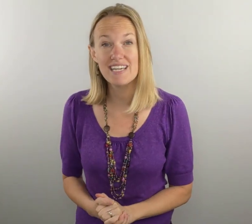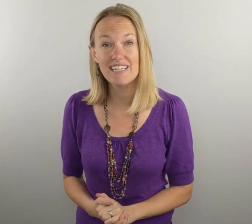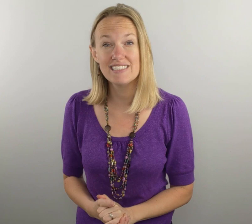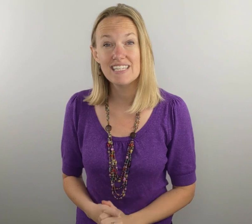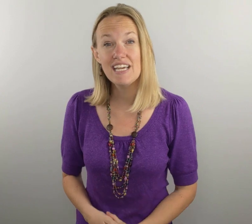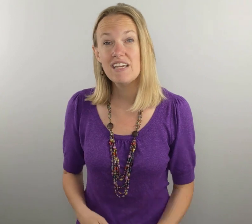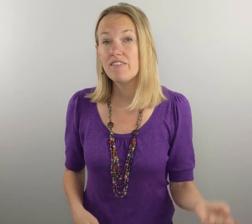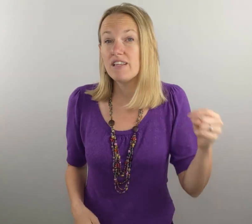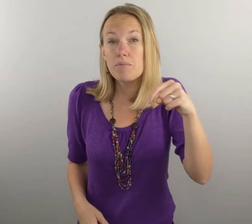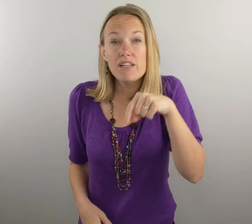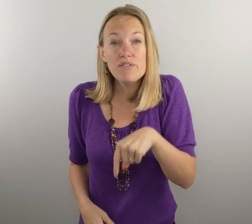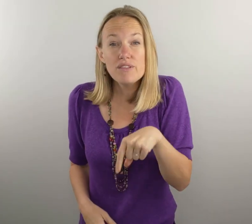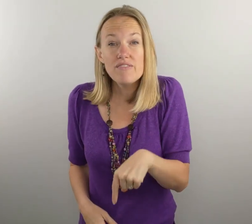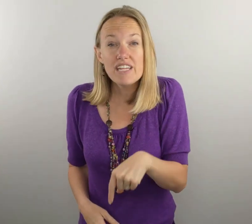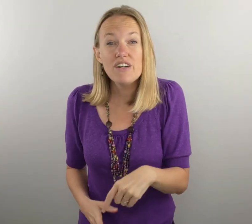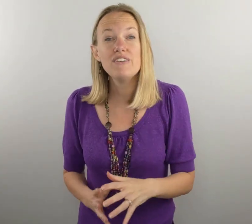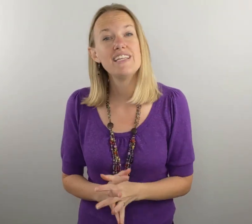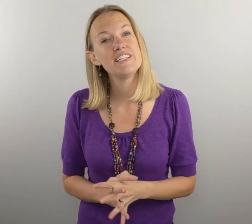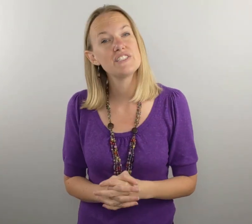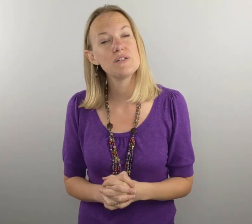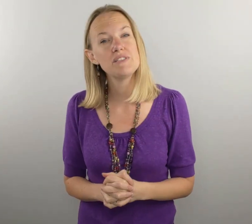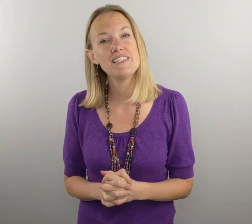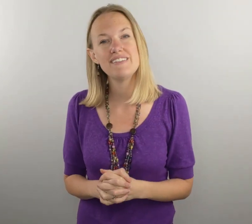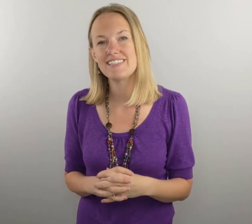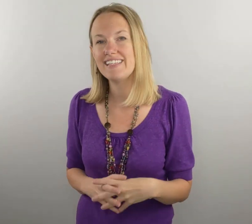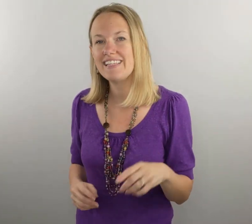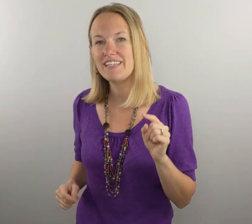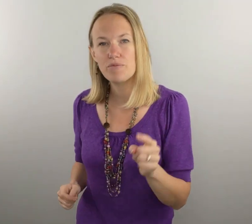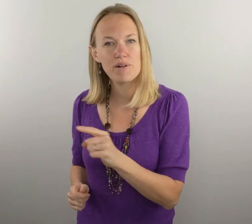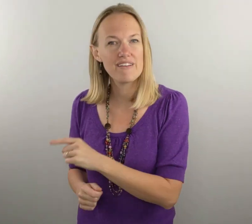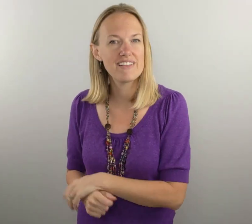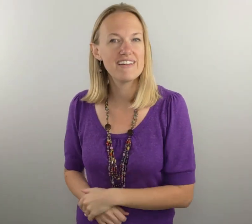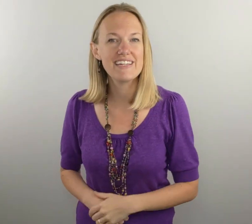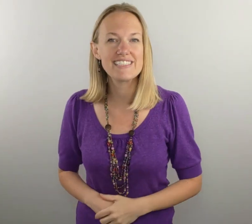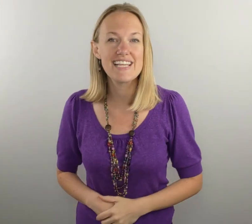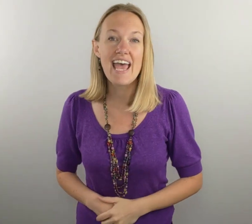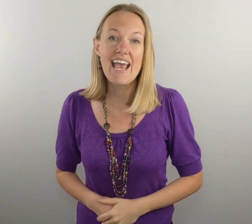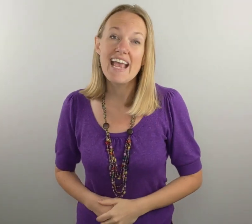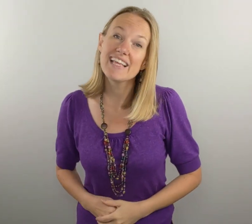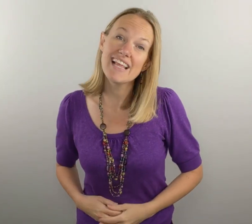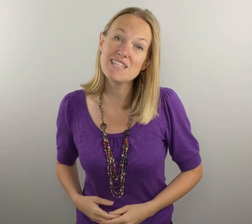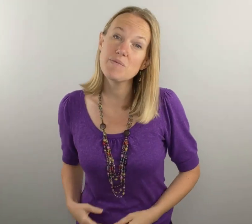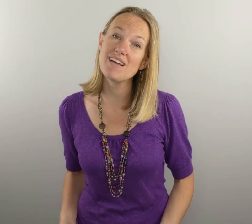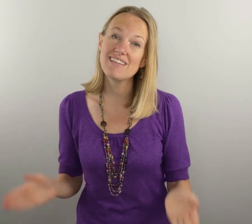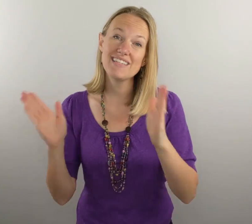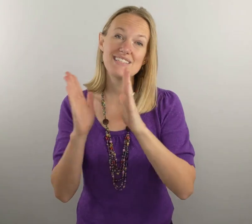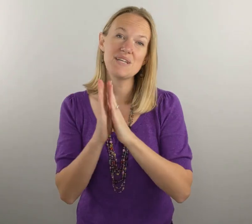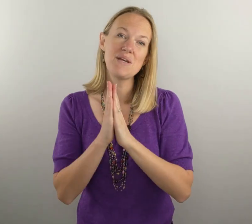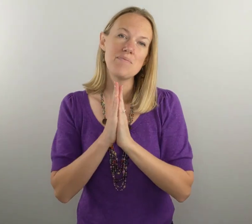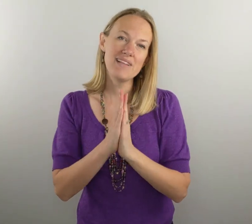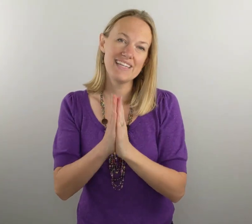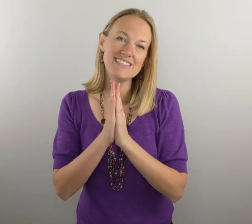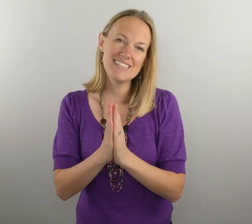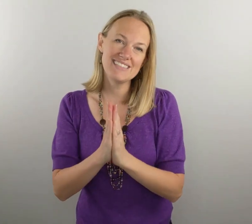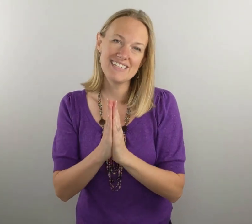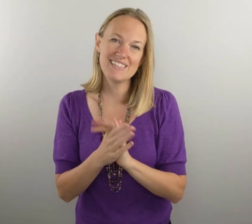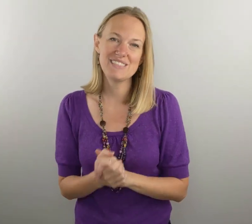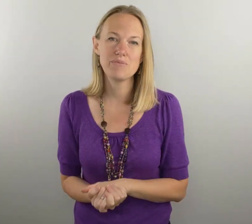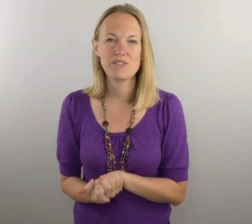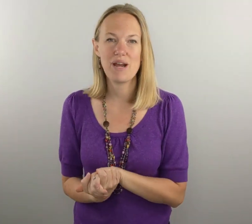signs. If you look below the video in the description, there's a link there to print off the lyrics. And last but not least, please consider subscribing